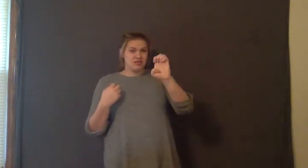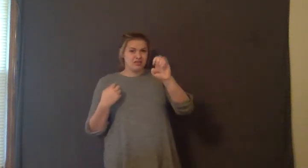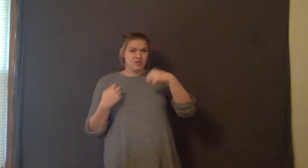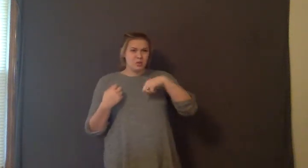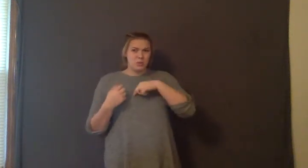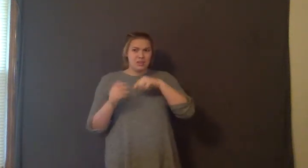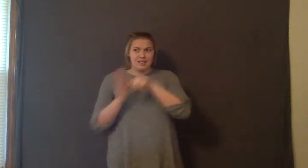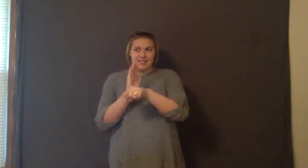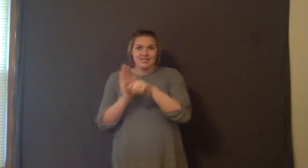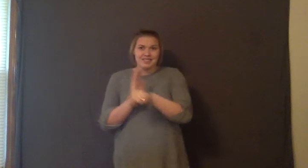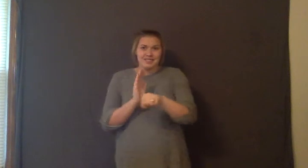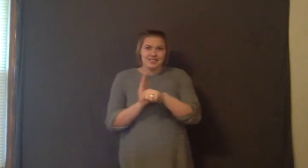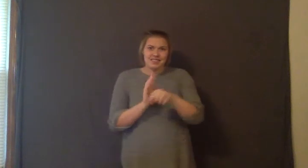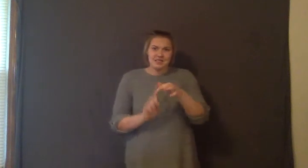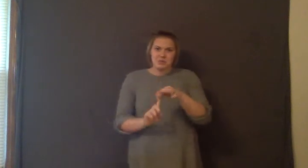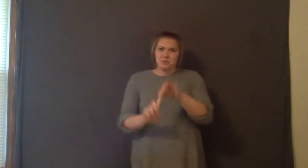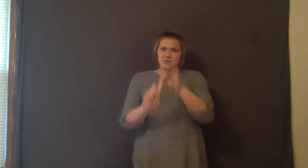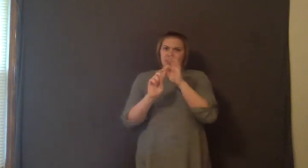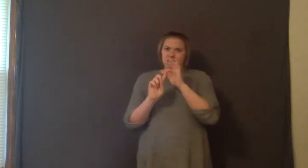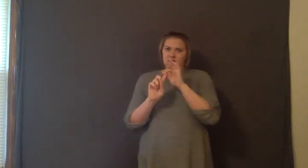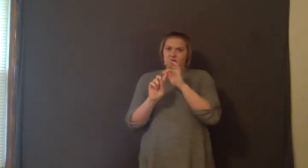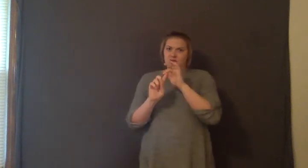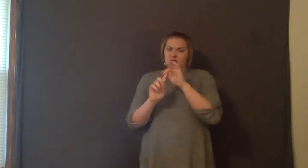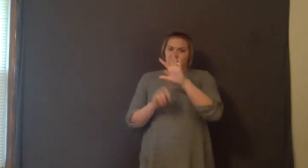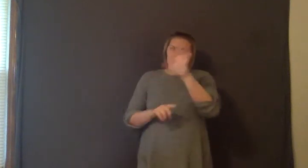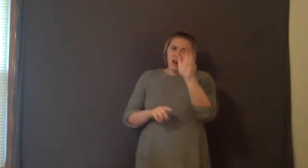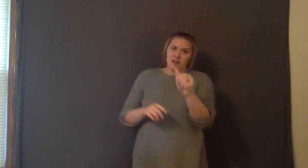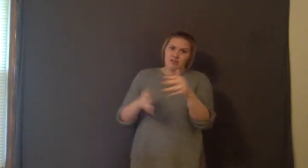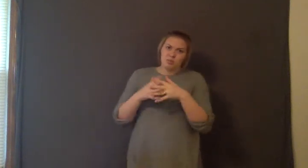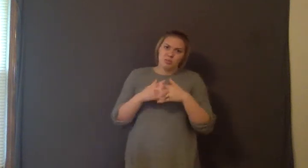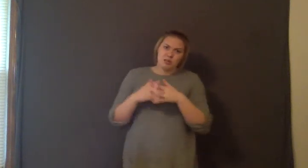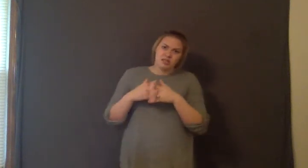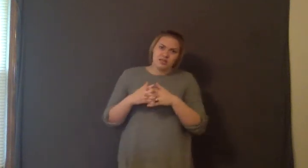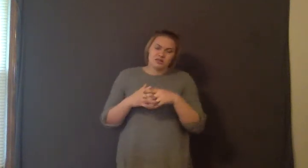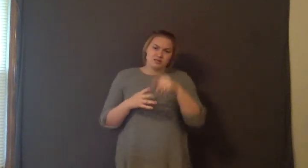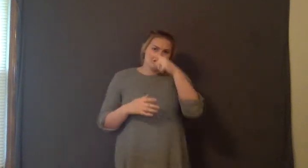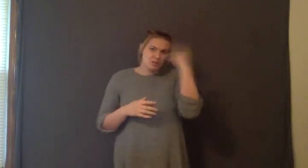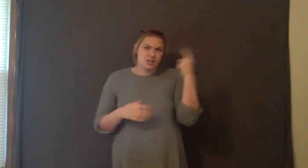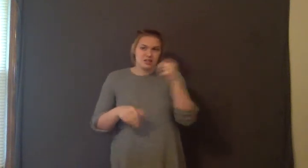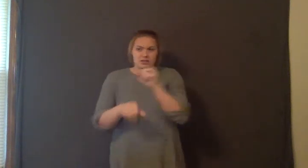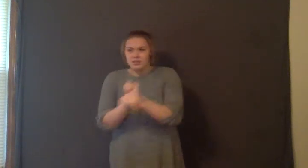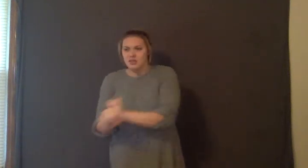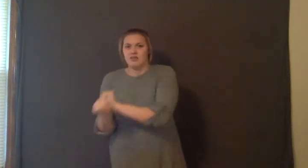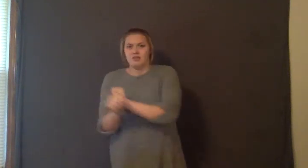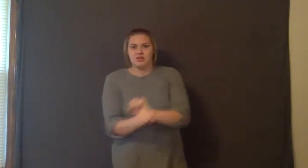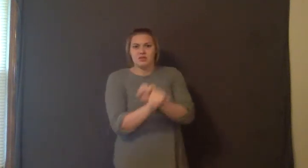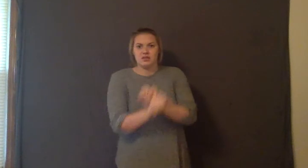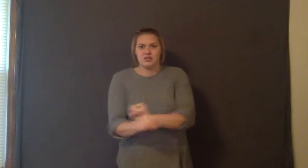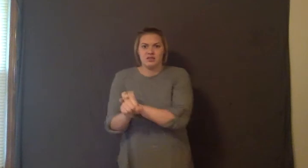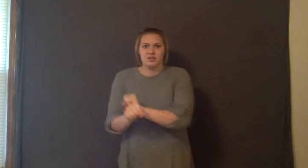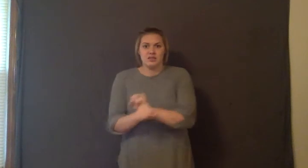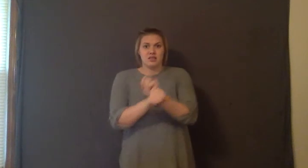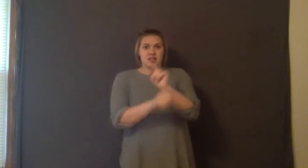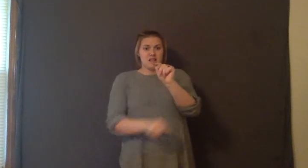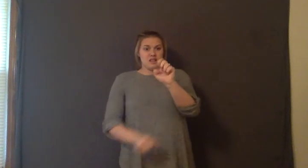when I teach my students about African-American history, I tell them about slavery. I tell them about terrorism, the era that began at the end